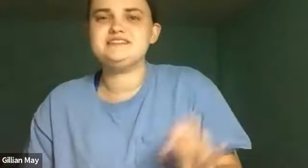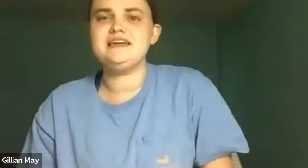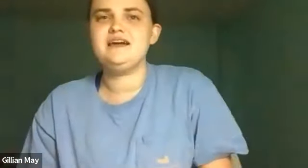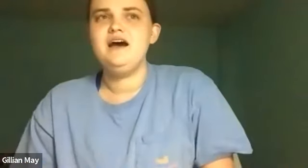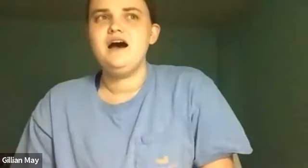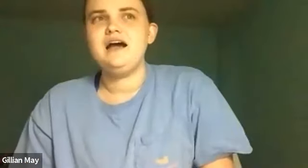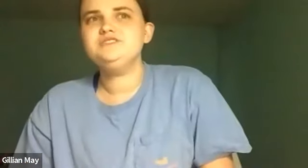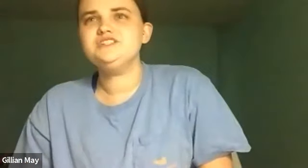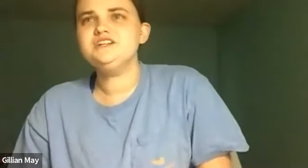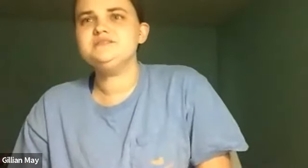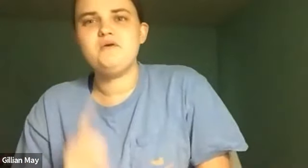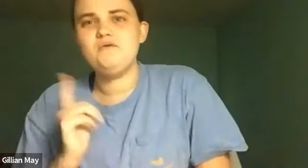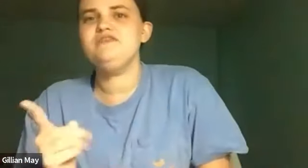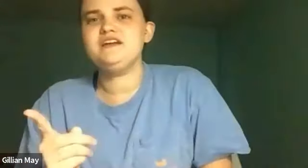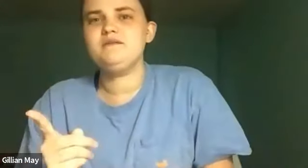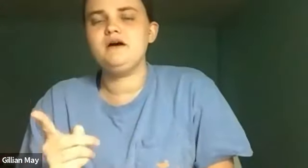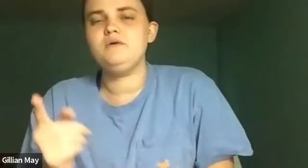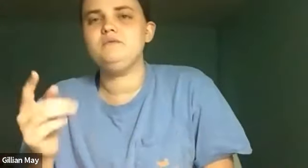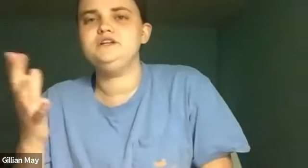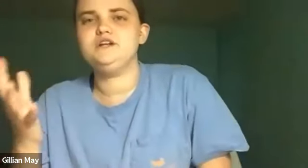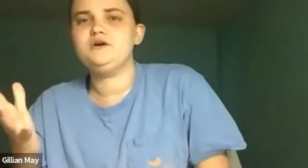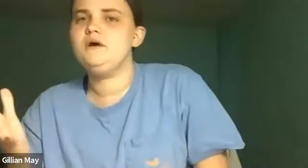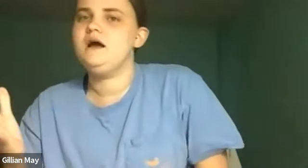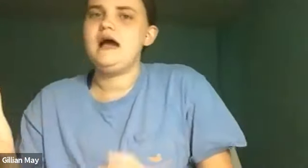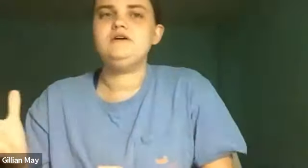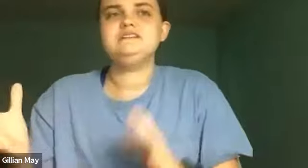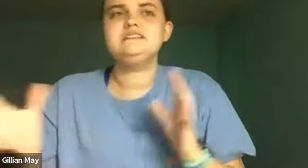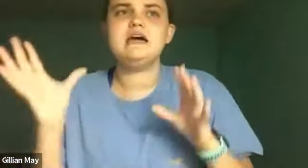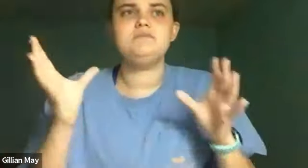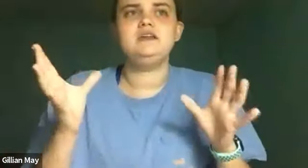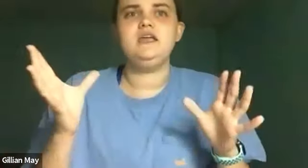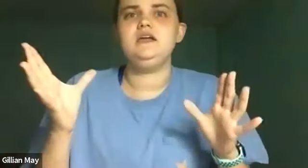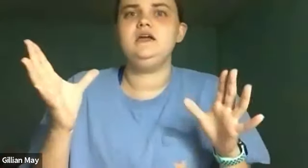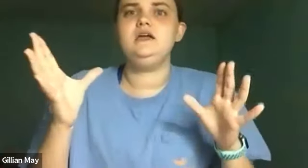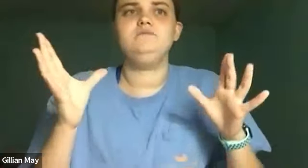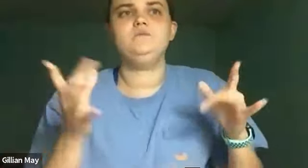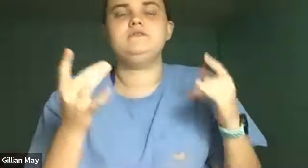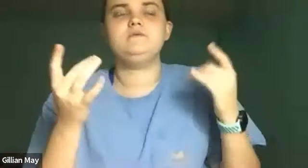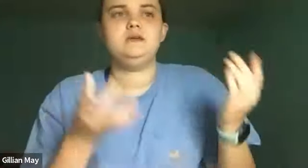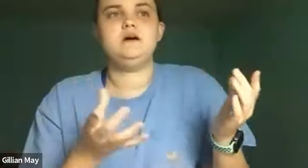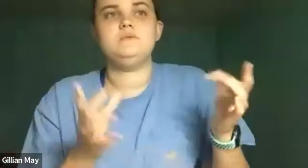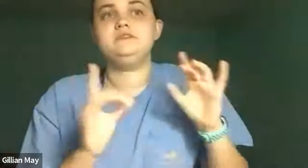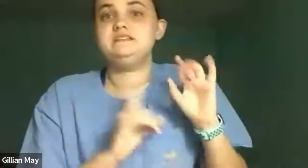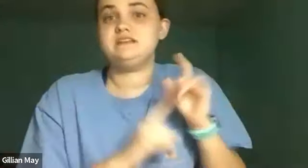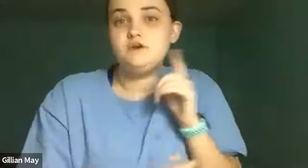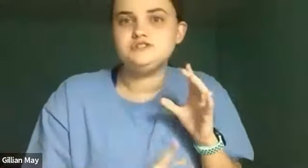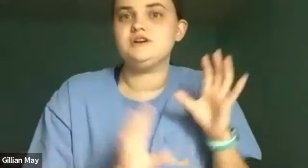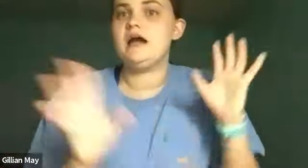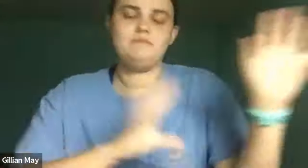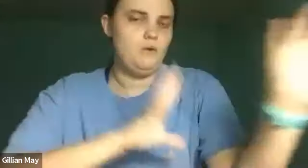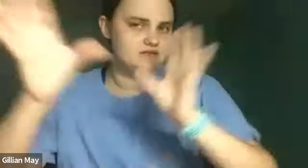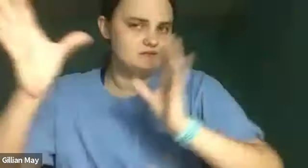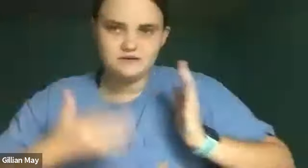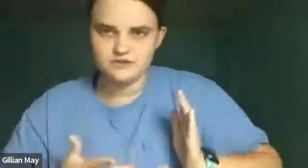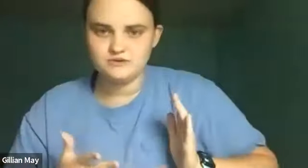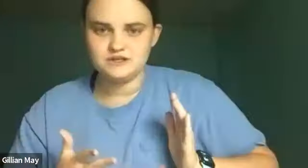like, I'm just curious about one thing about, you know, how does this happen in with like deaf culture? I'm always welcome to those